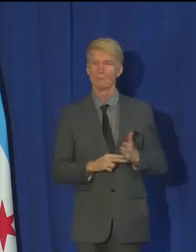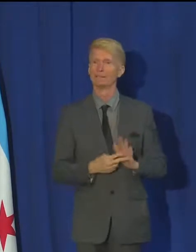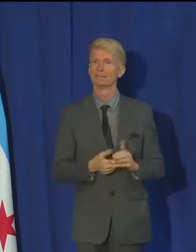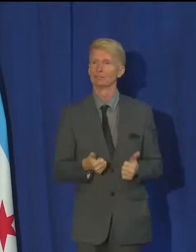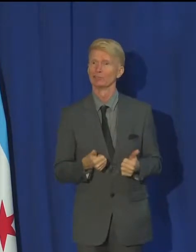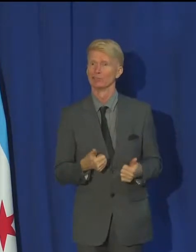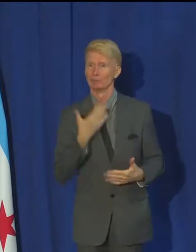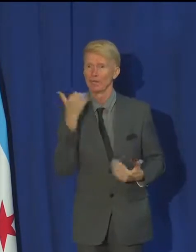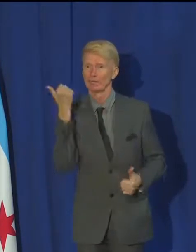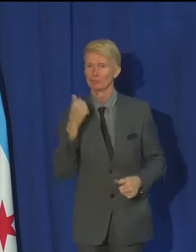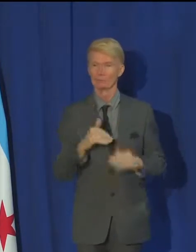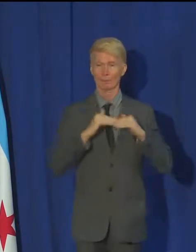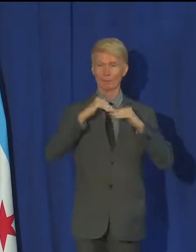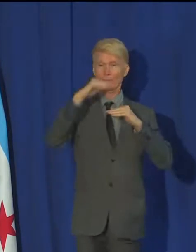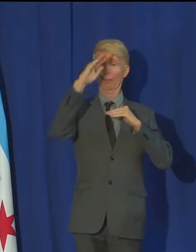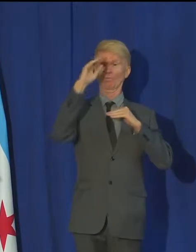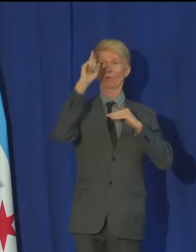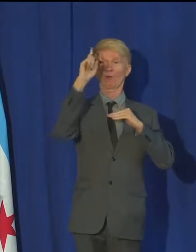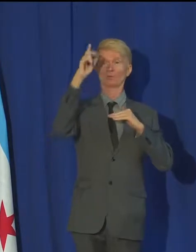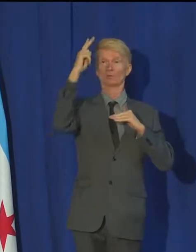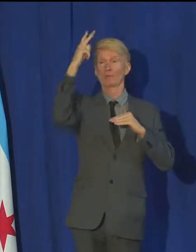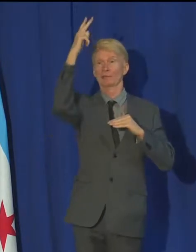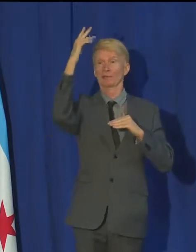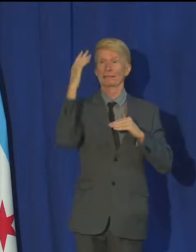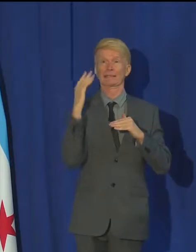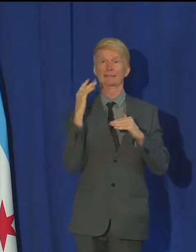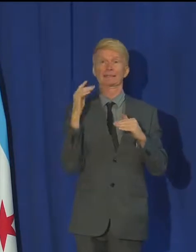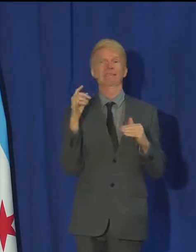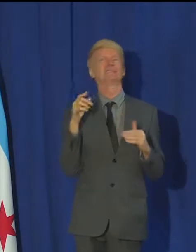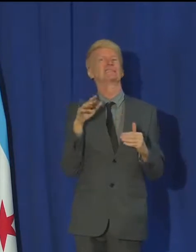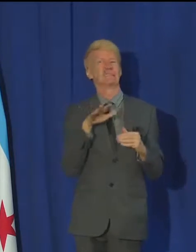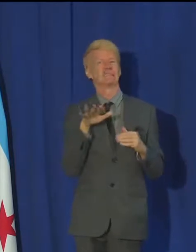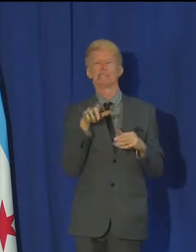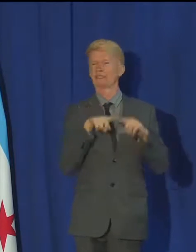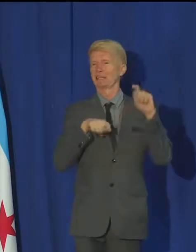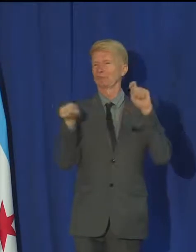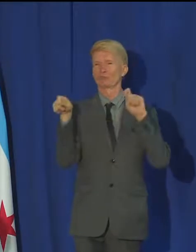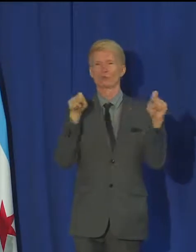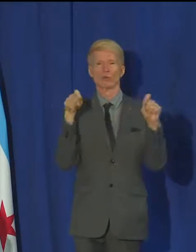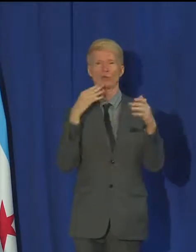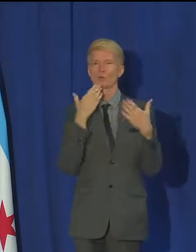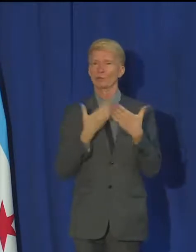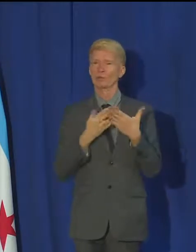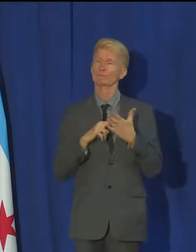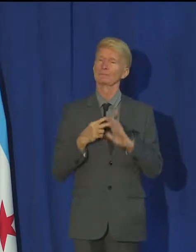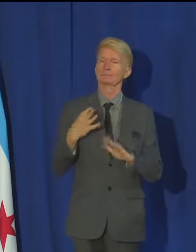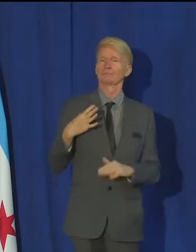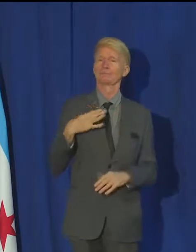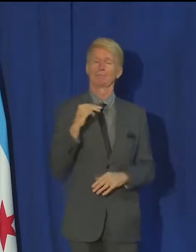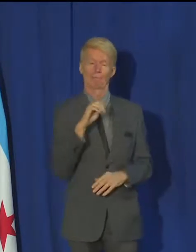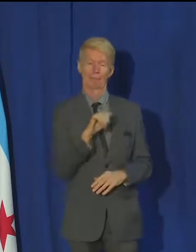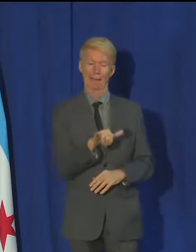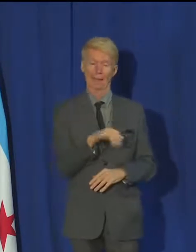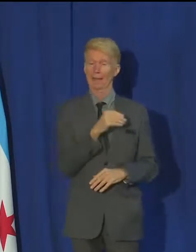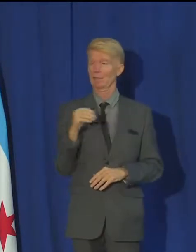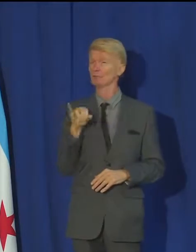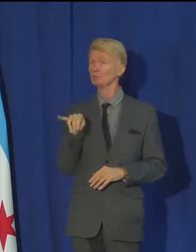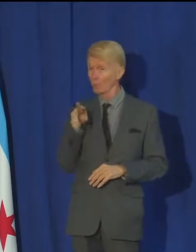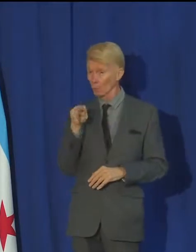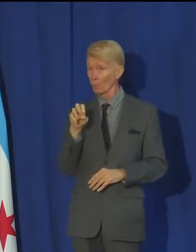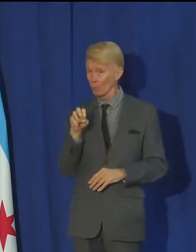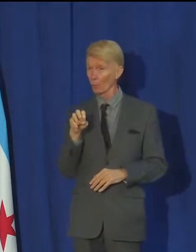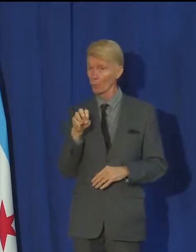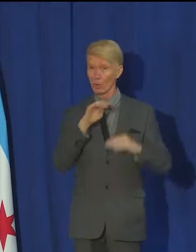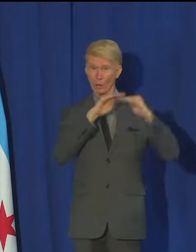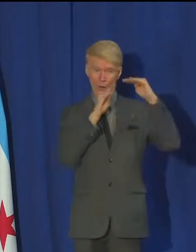better. Above 1, and particularly high above 1, means it's out of control. So you can see back in May and June, we were able to